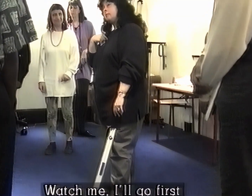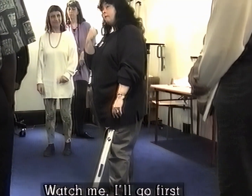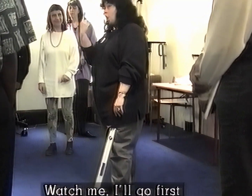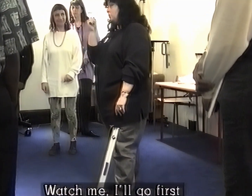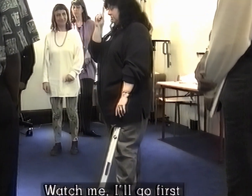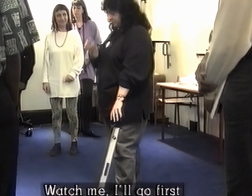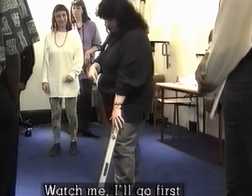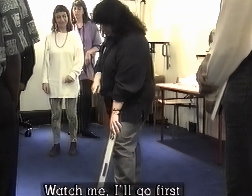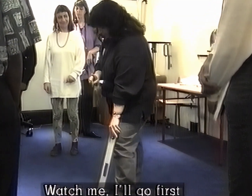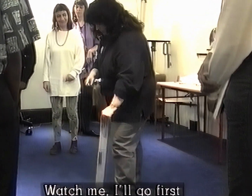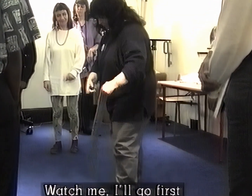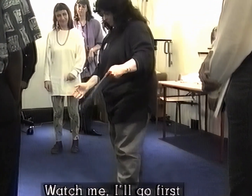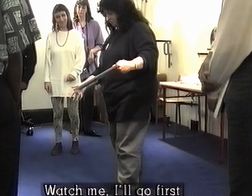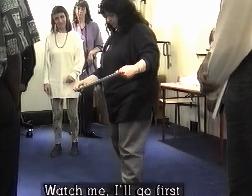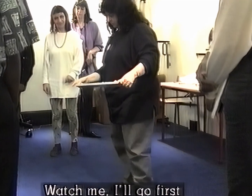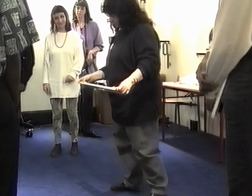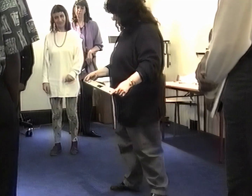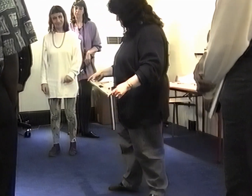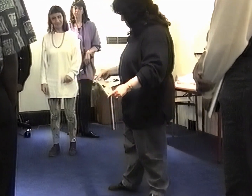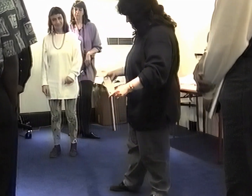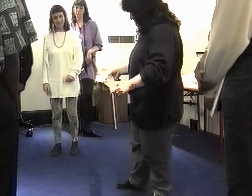Okay, watch me, I'll go first.